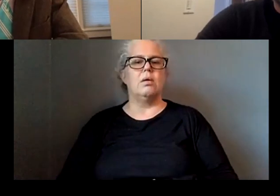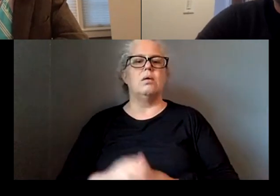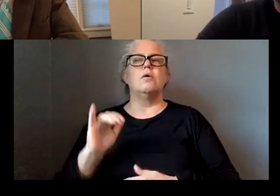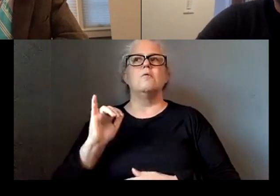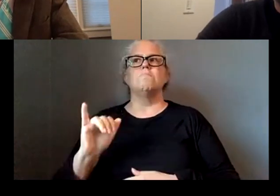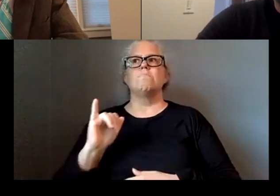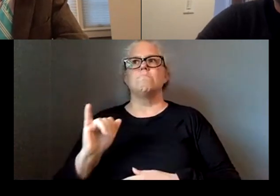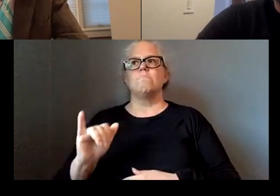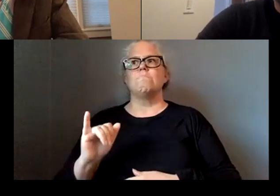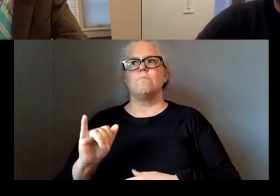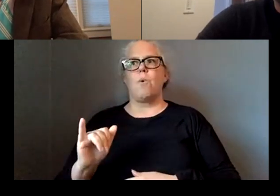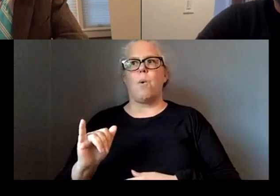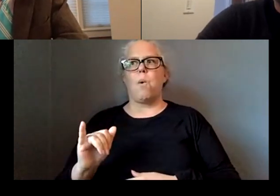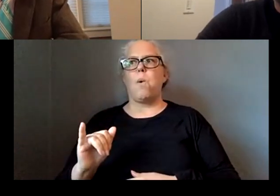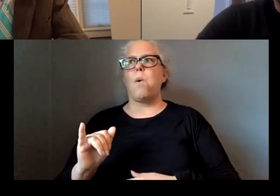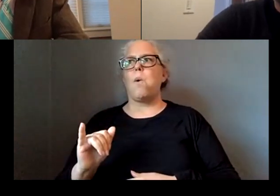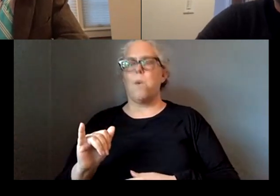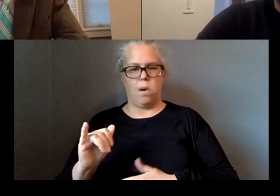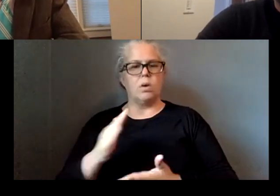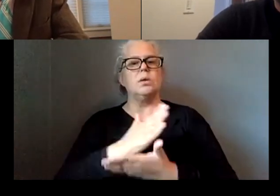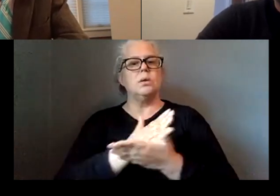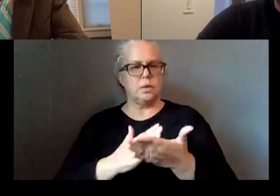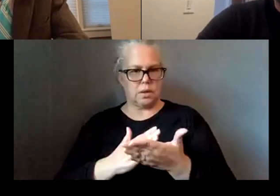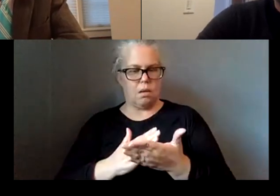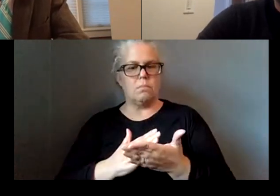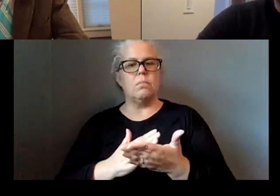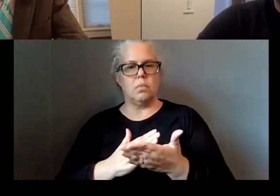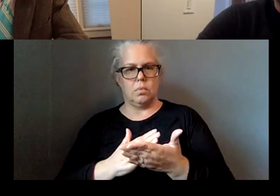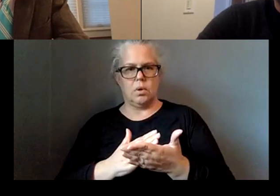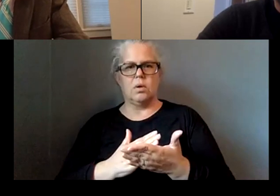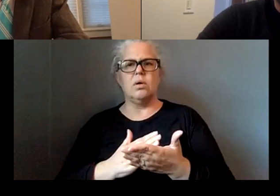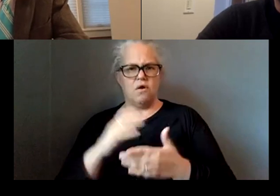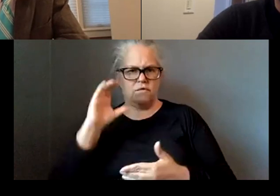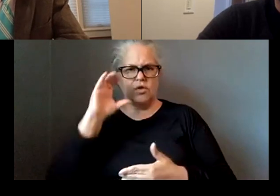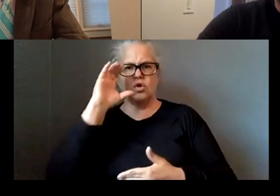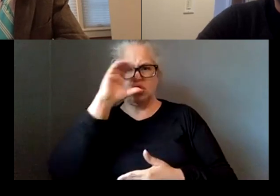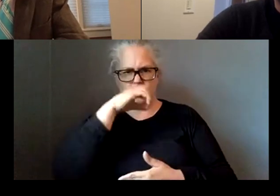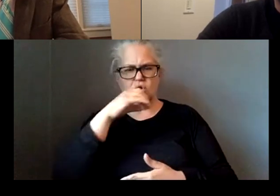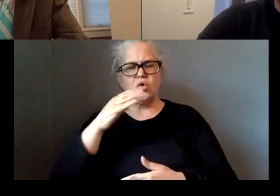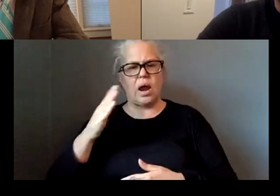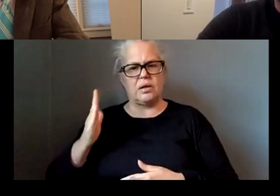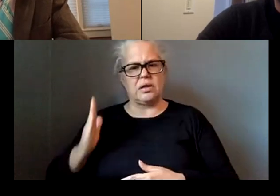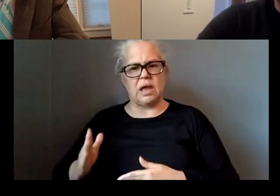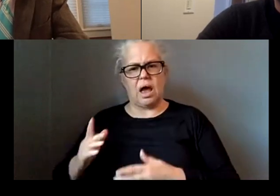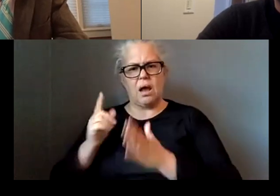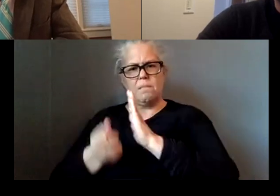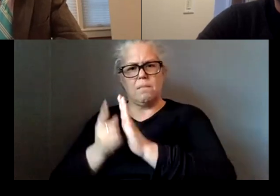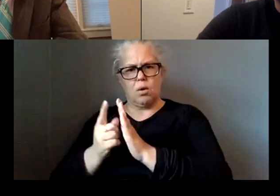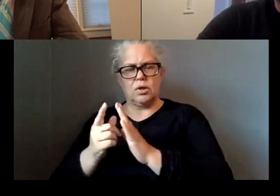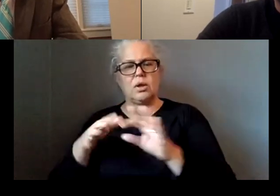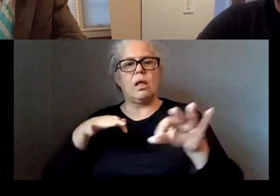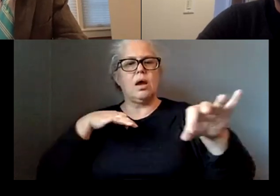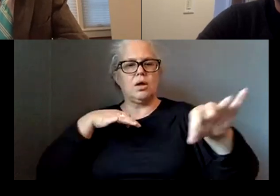Some of the what looked like odd aside moments, like the description